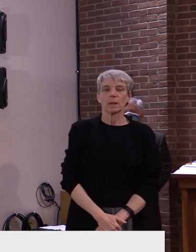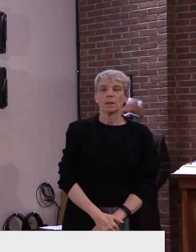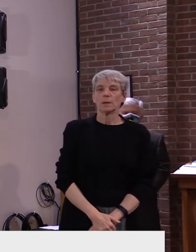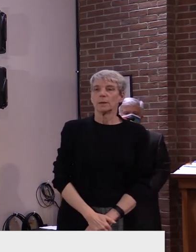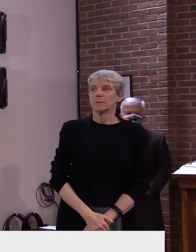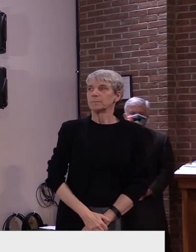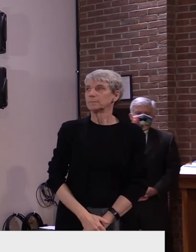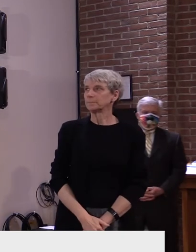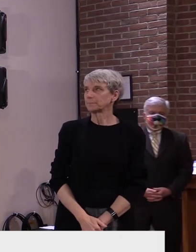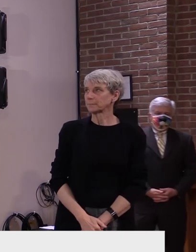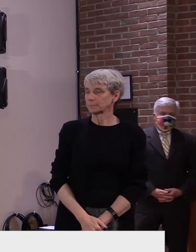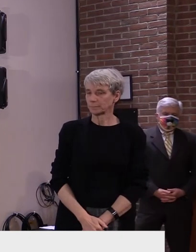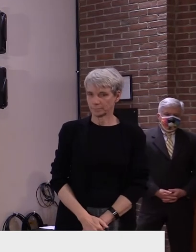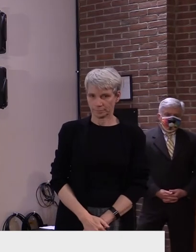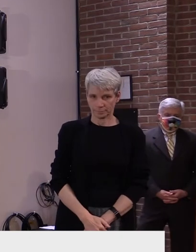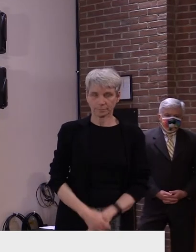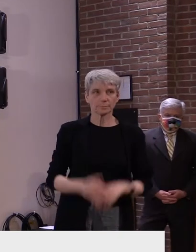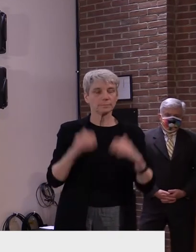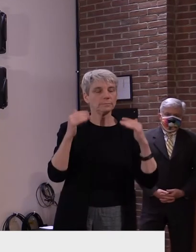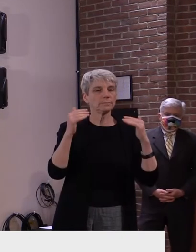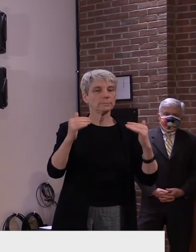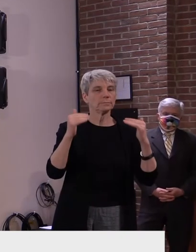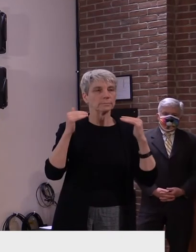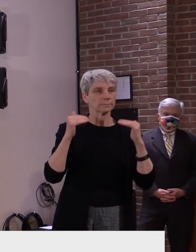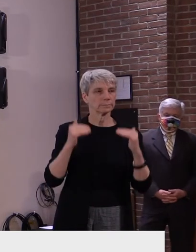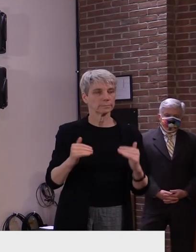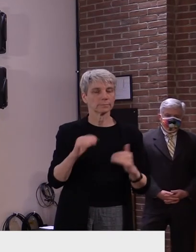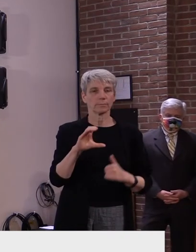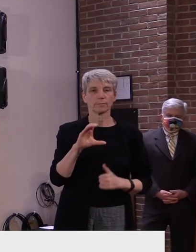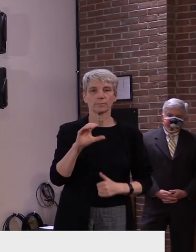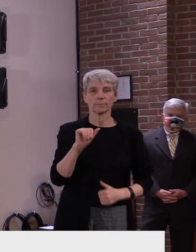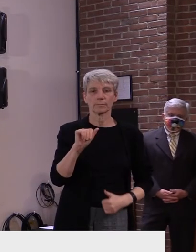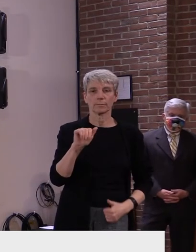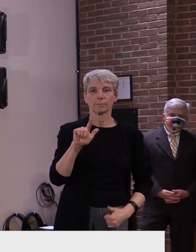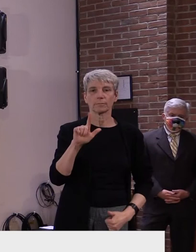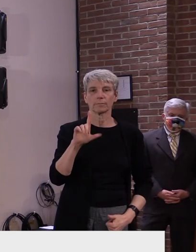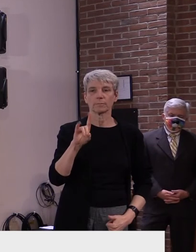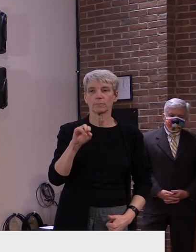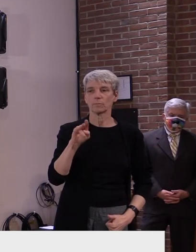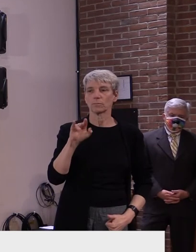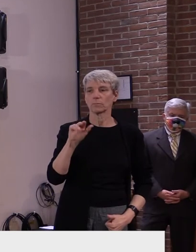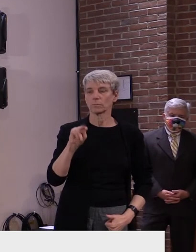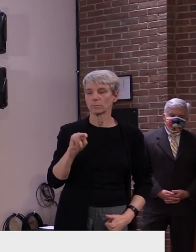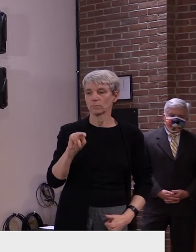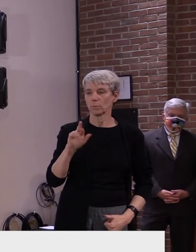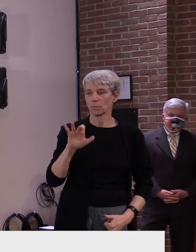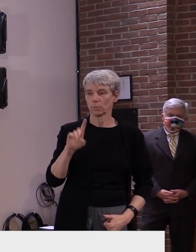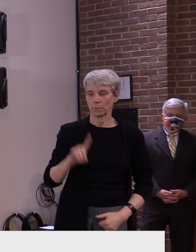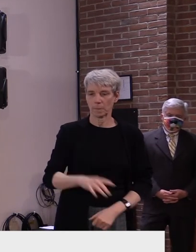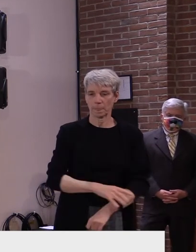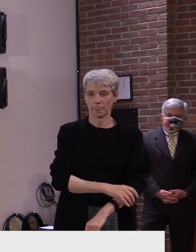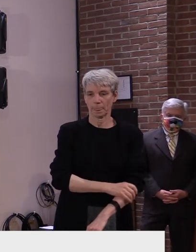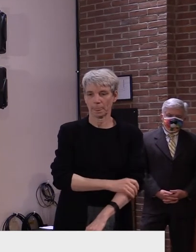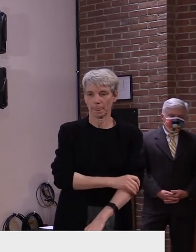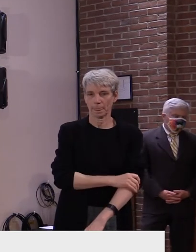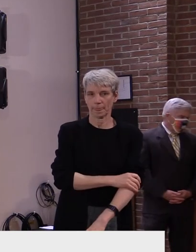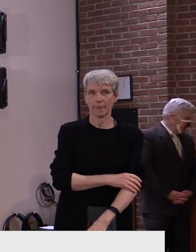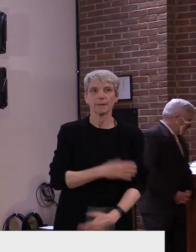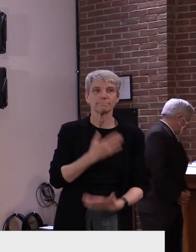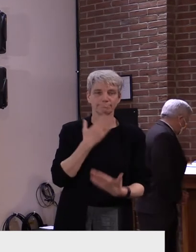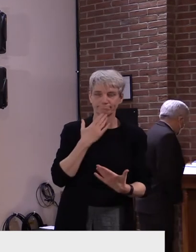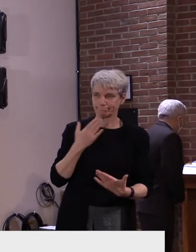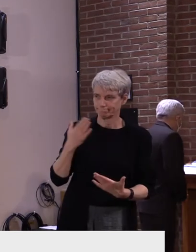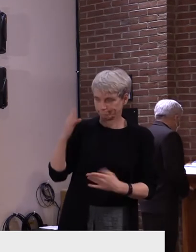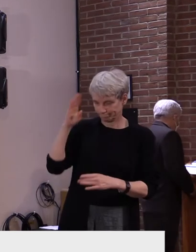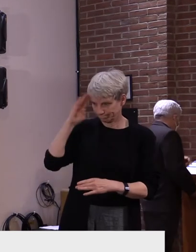all right now we'll go to andrew at the caledonian record yep thank you good afternoon governor